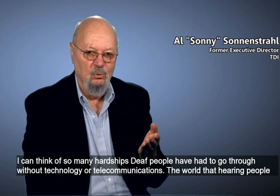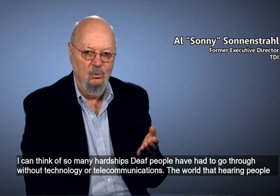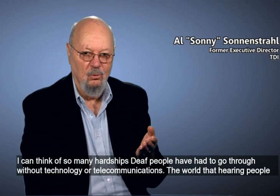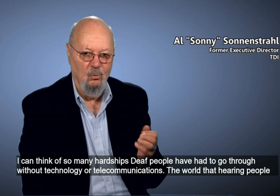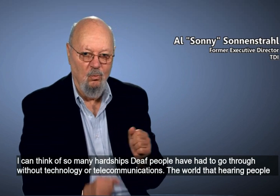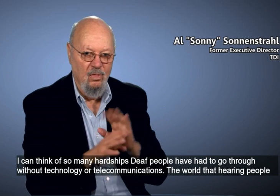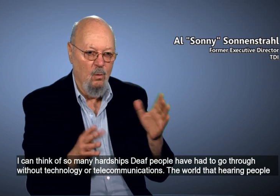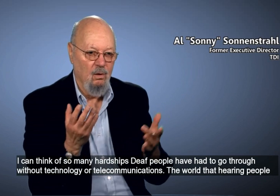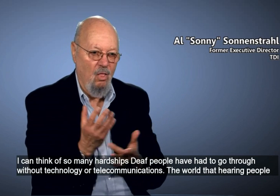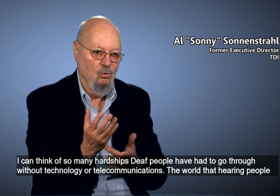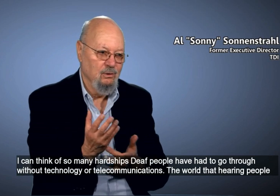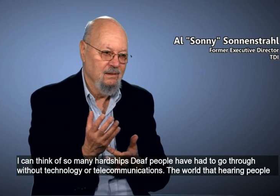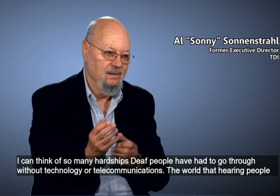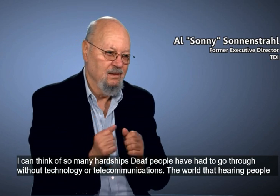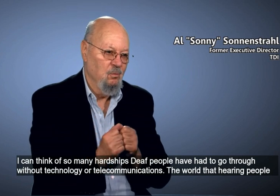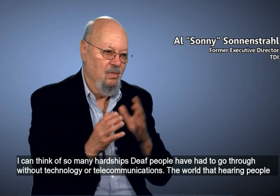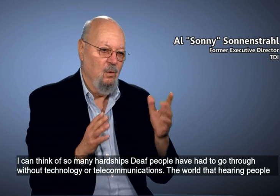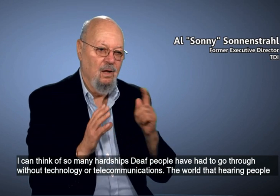or telecommunications.